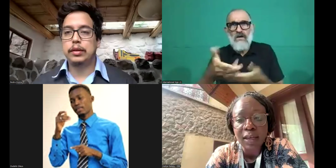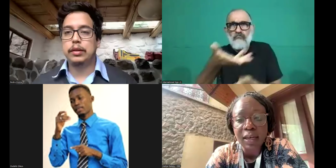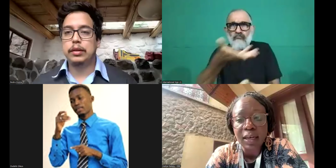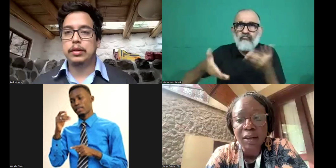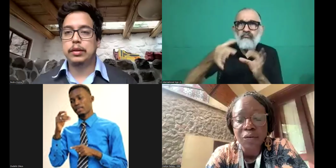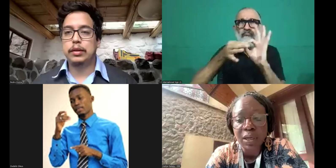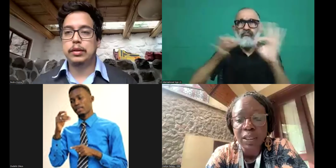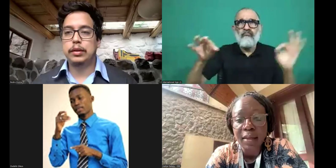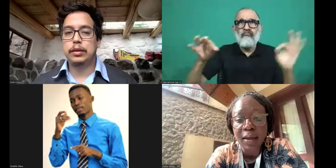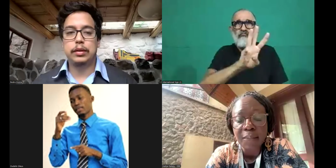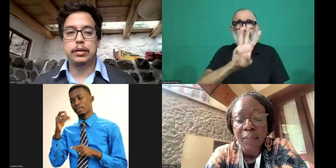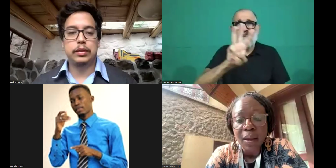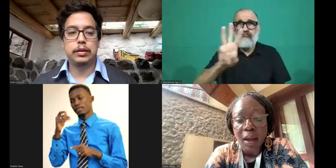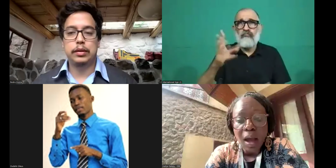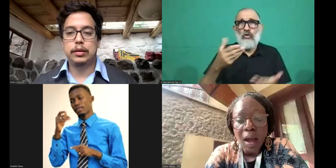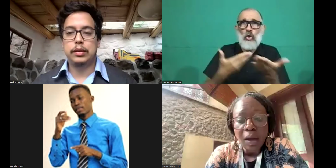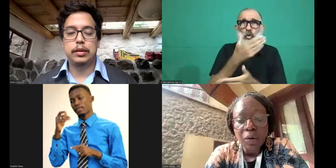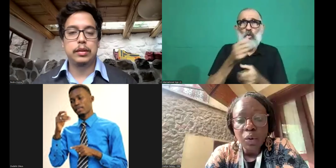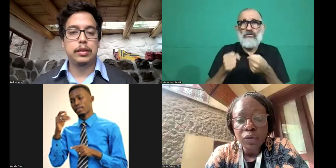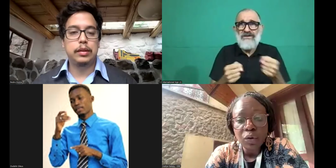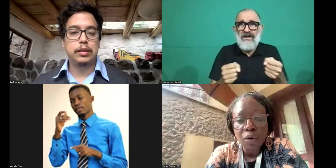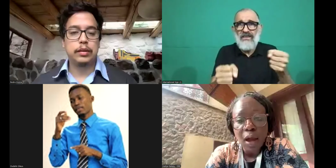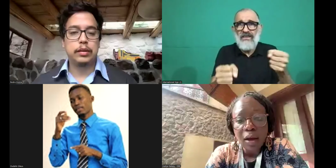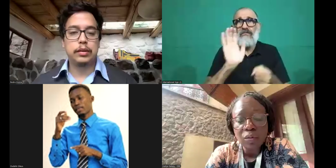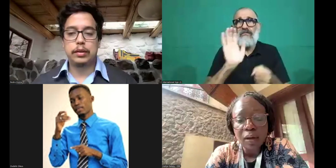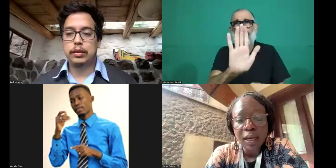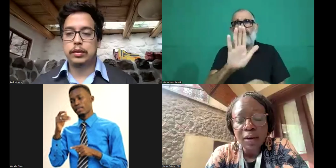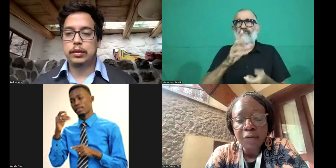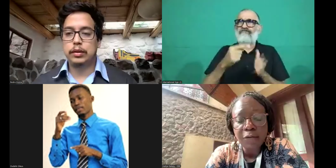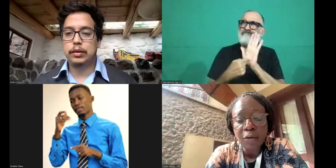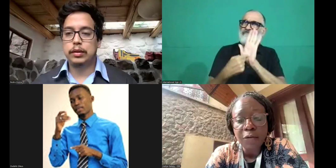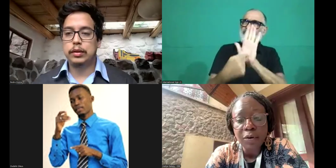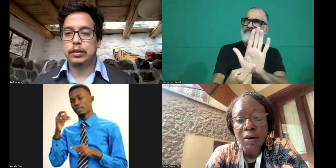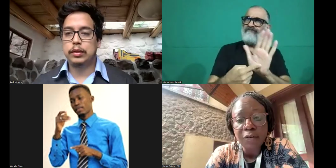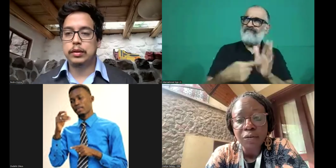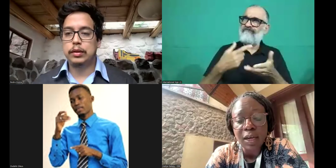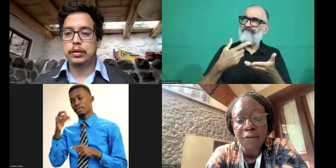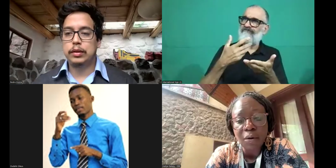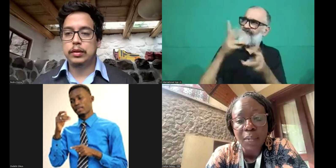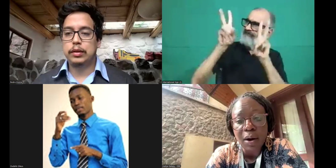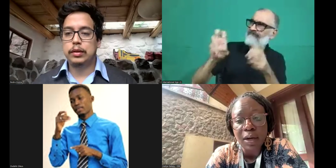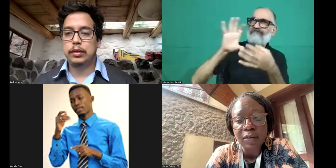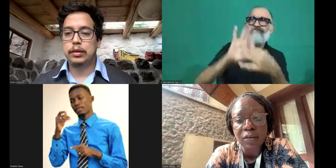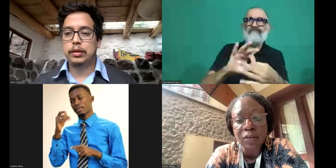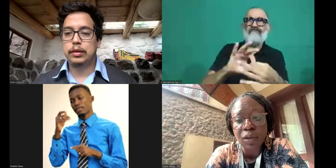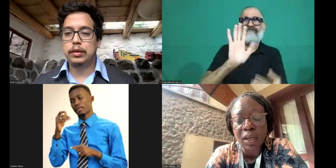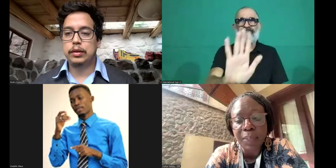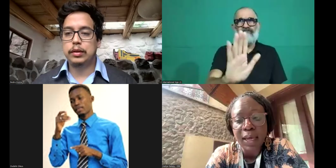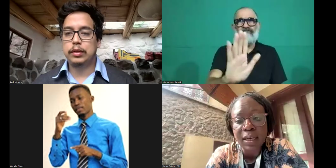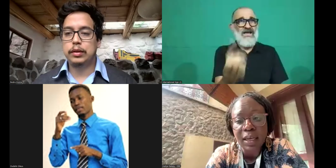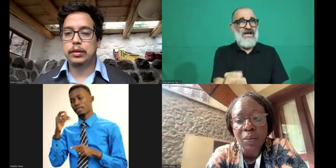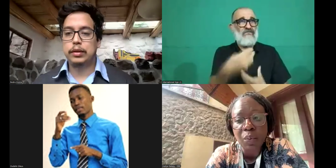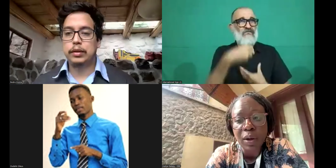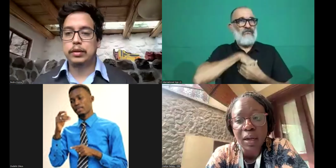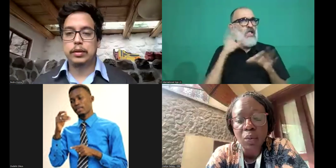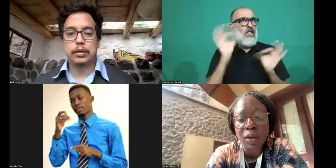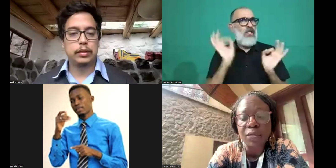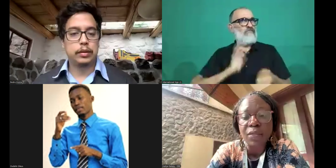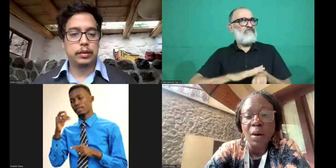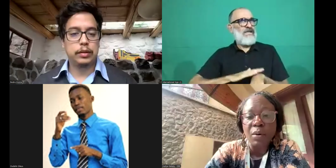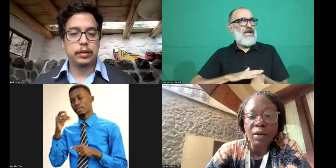grantees can learn from each other, and also for DRF to learn from our grantees to keep aligning our